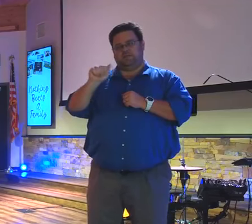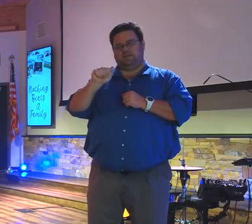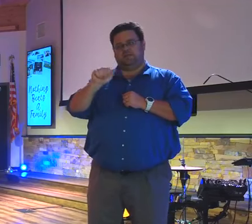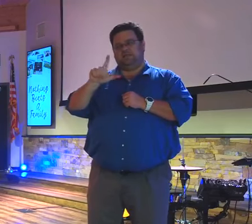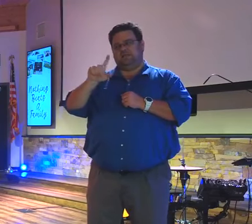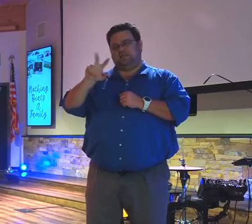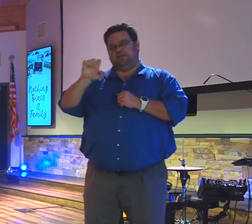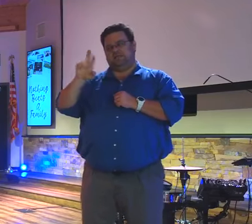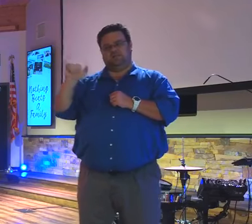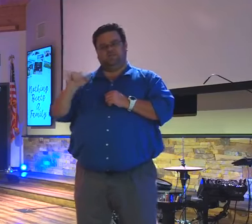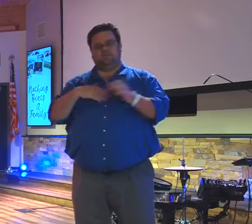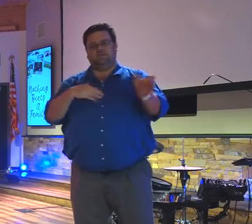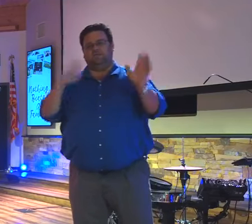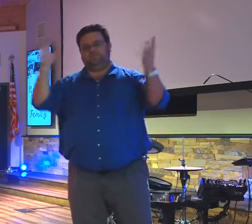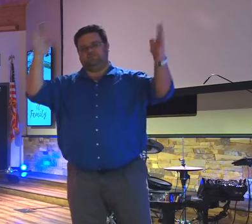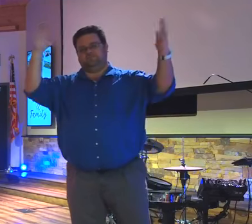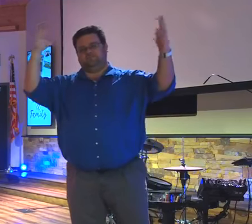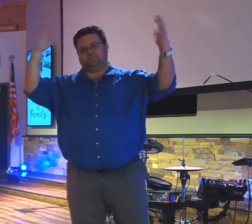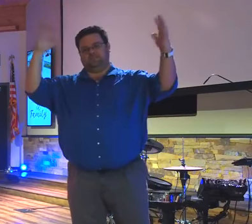labor.